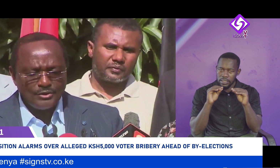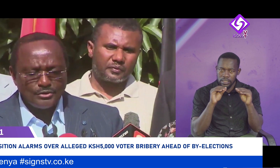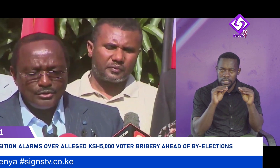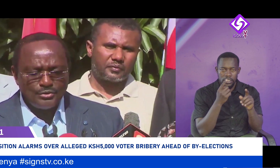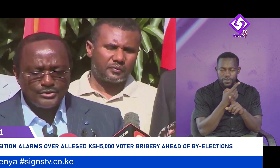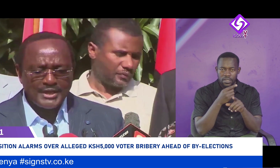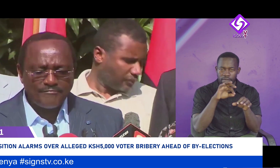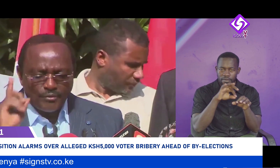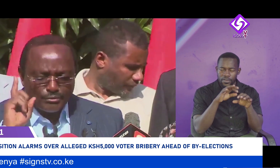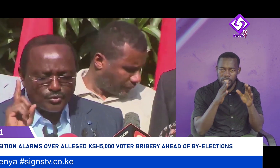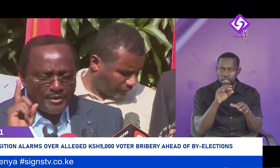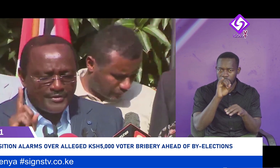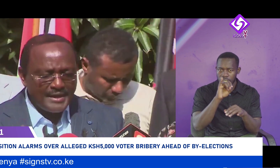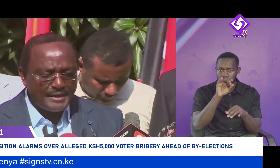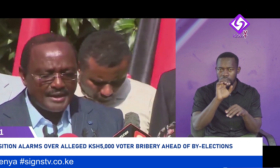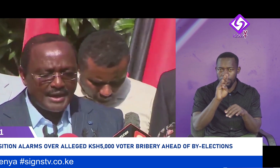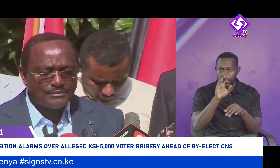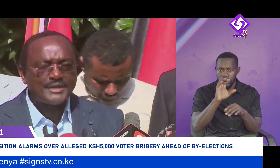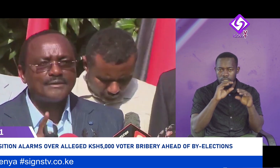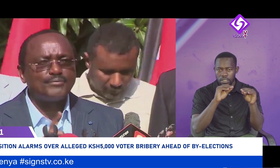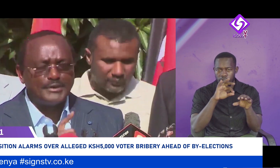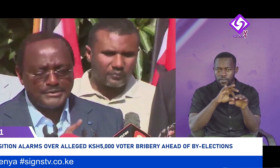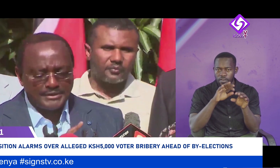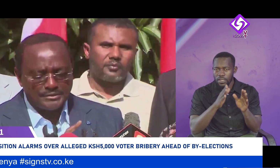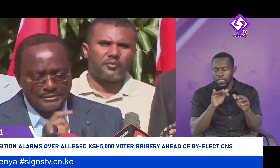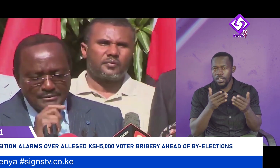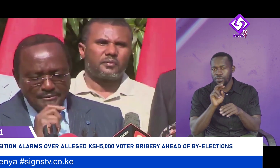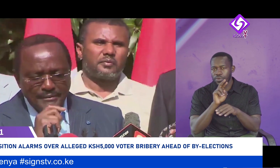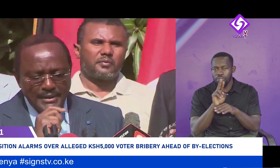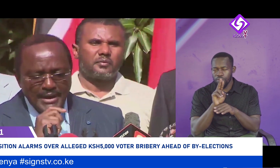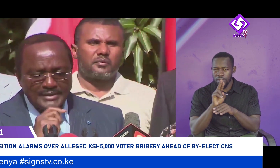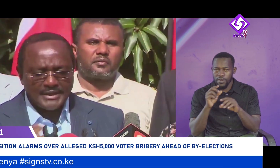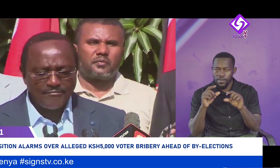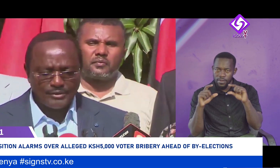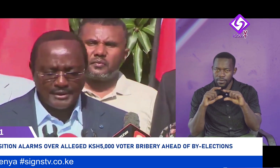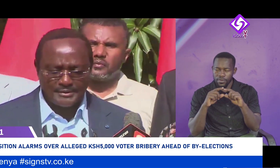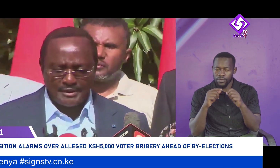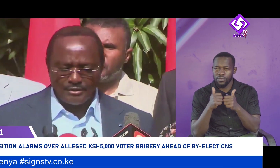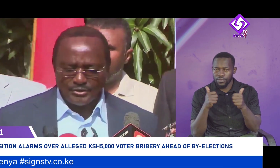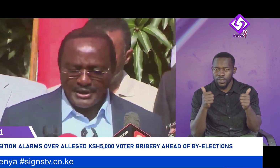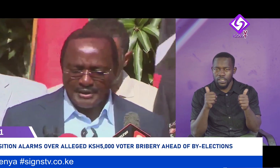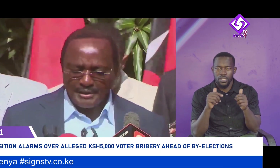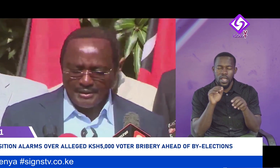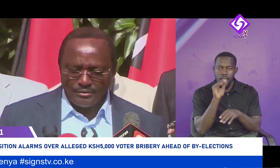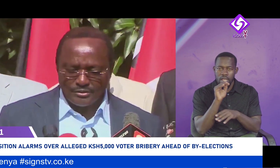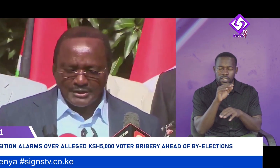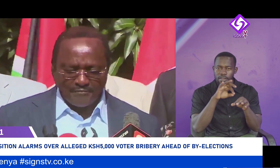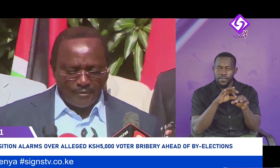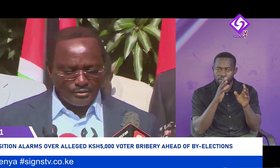to use their phones within and outside the polling stations. Asking voters to take